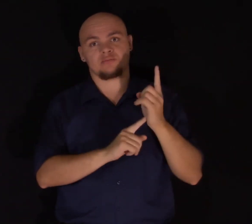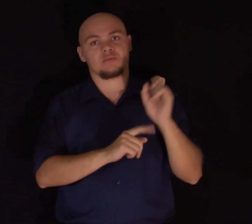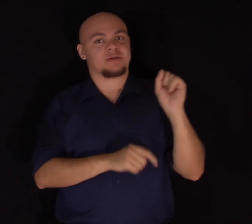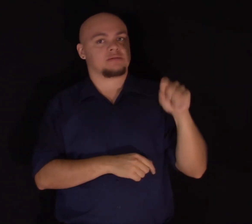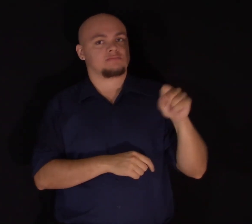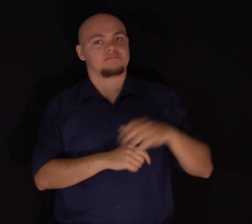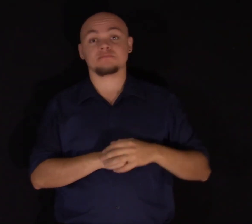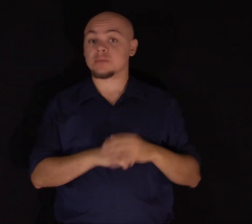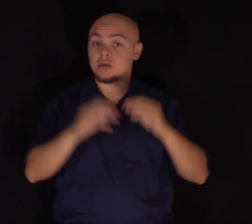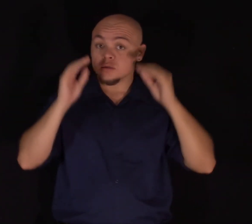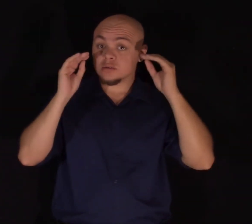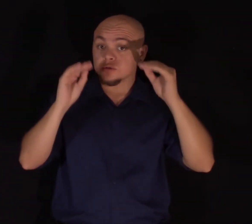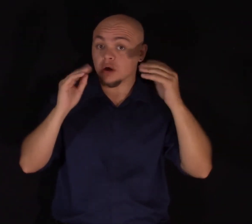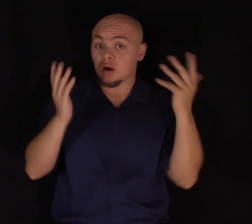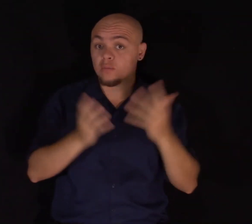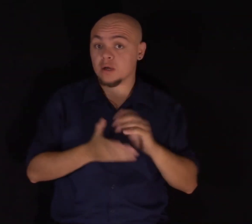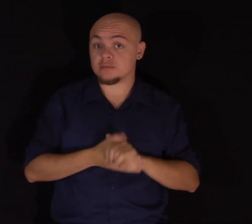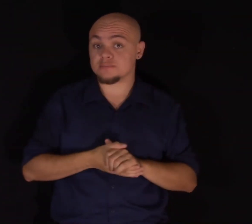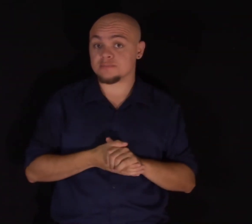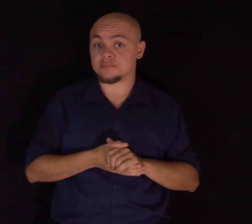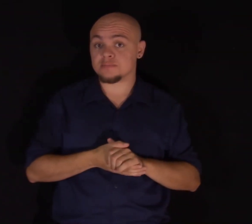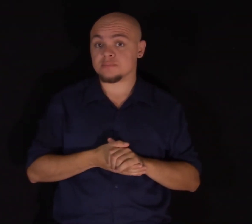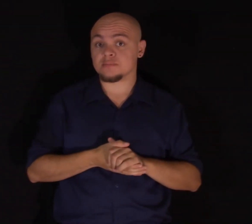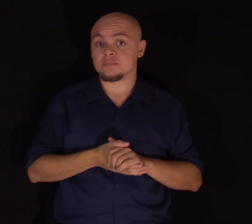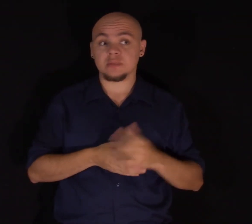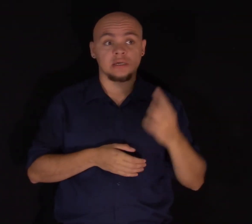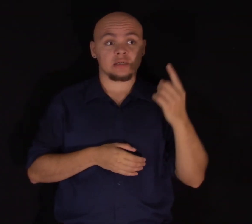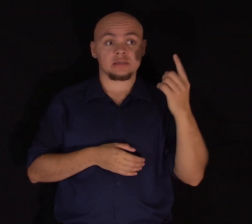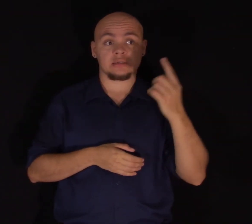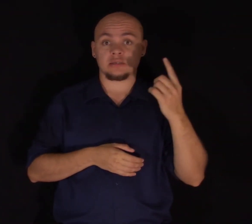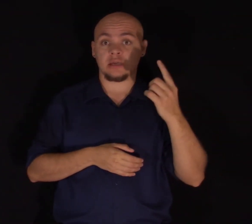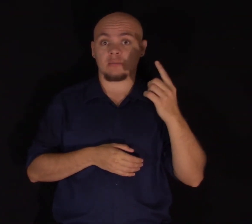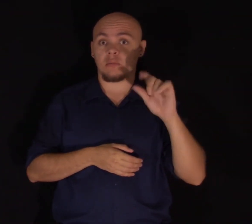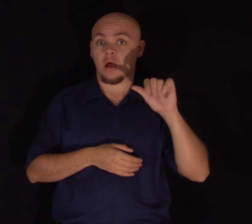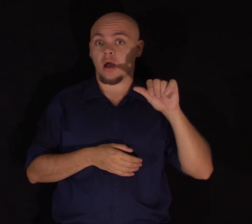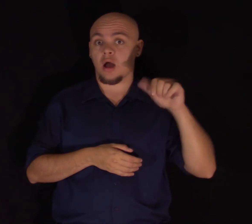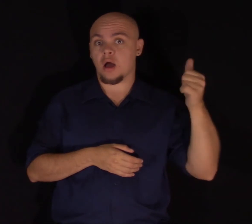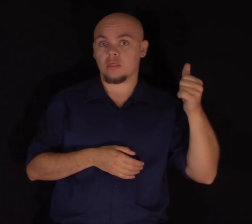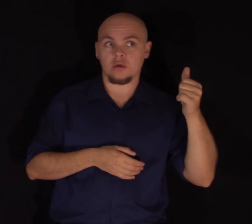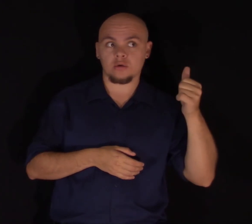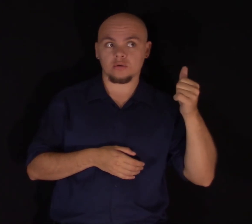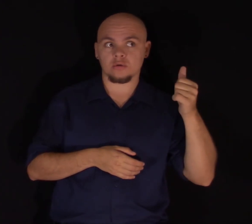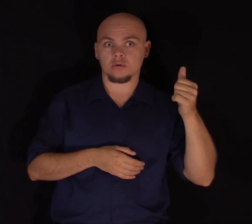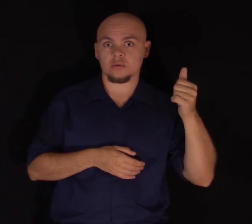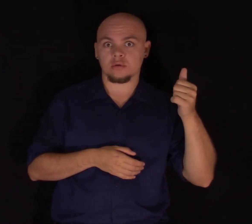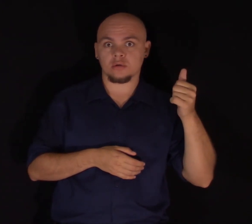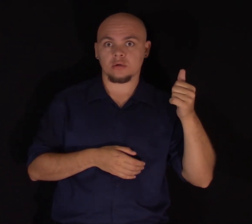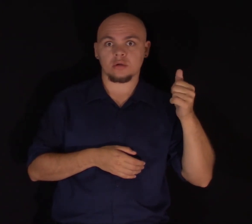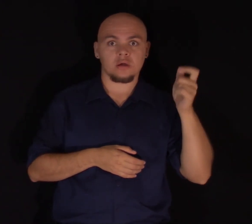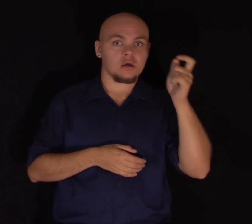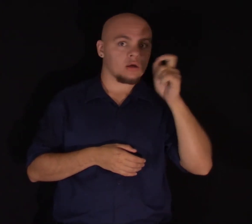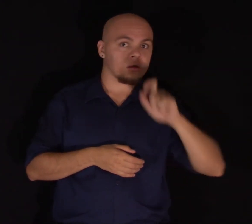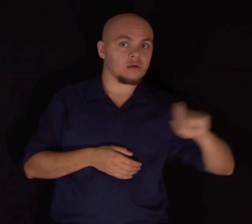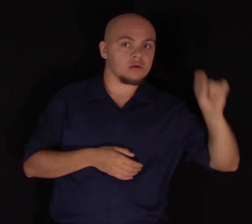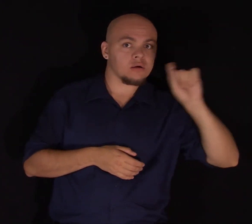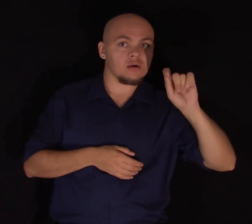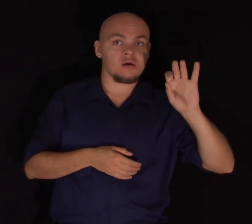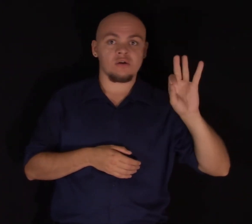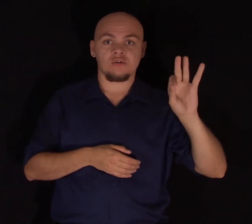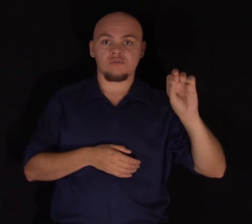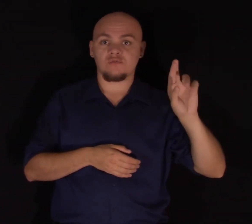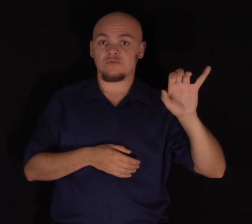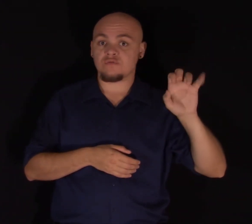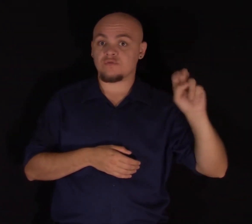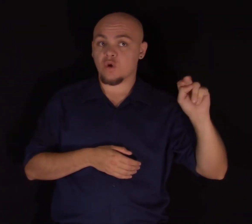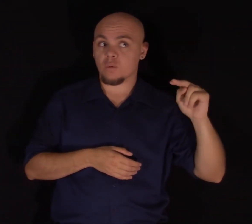what was taught was this: all because some foreign, and underscore, highlight, circle the word foreign,